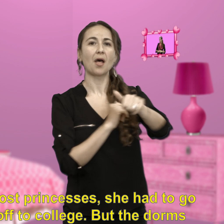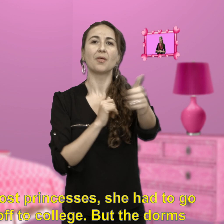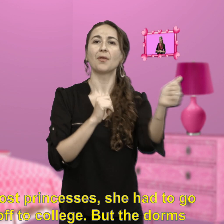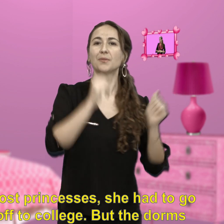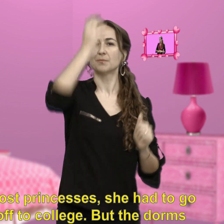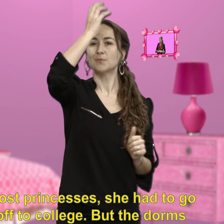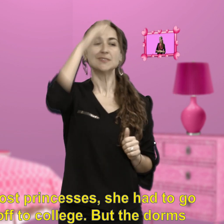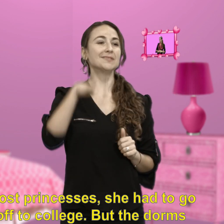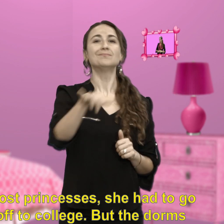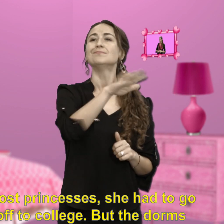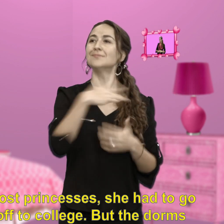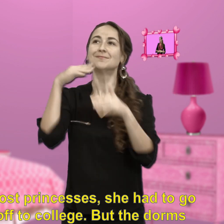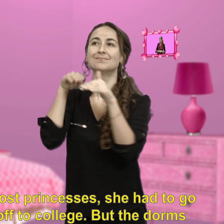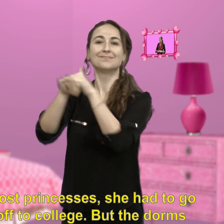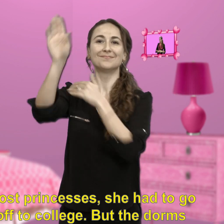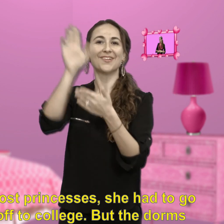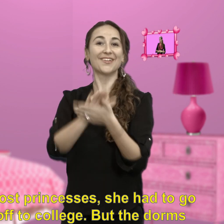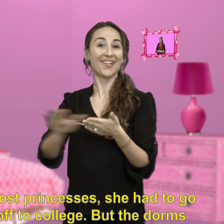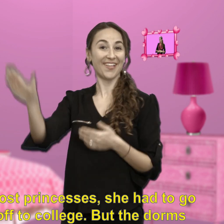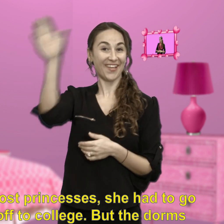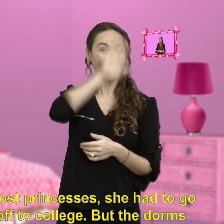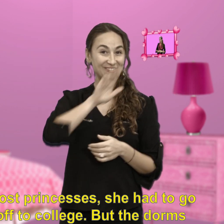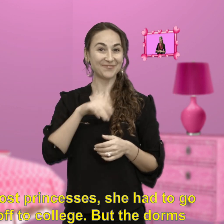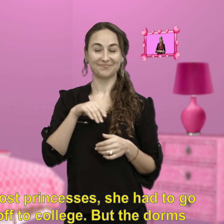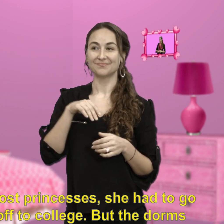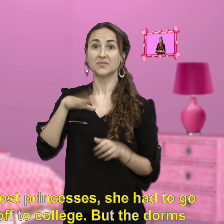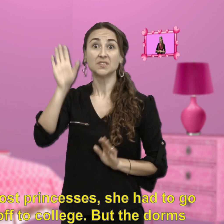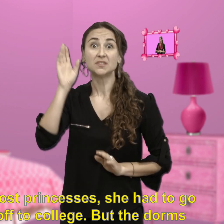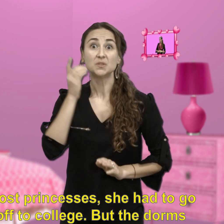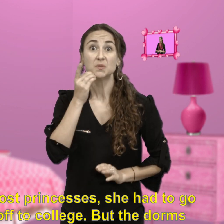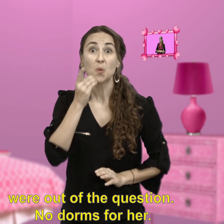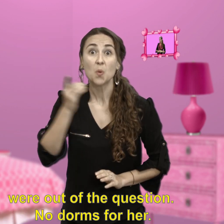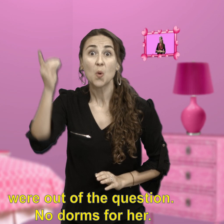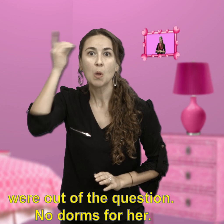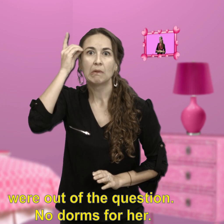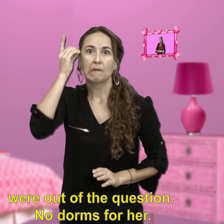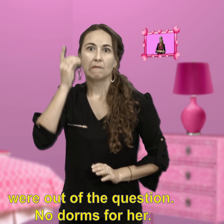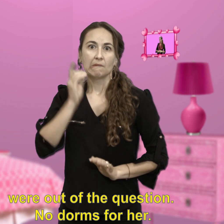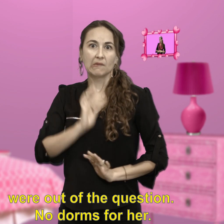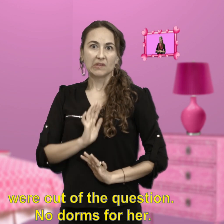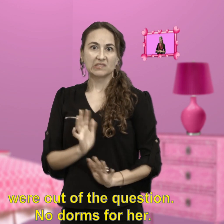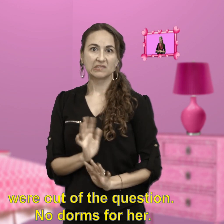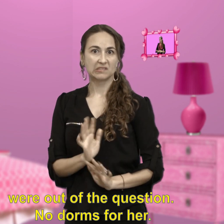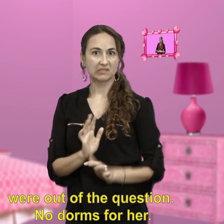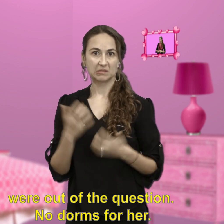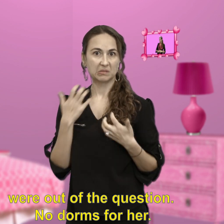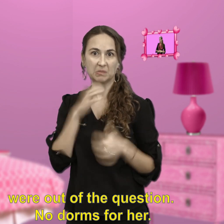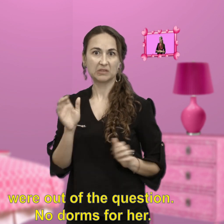princesses, she had to go off to college. But the dorms were out of the question. No dorms for her.